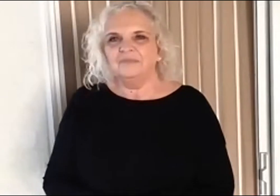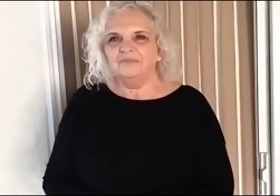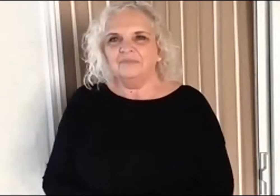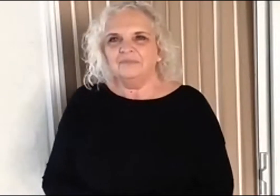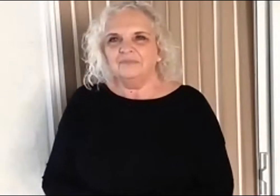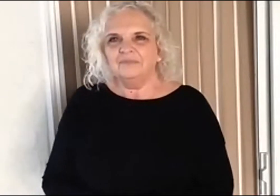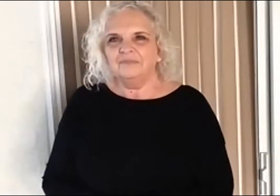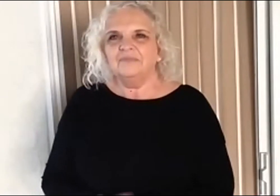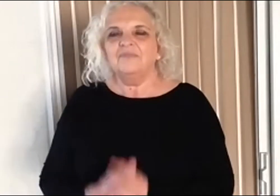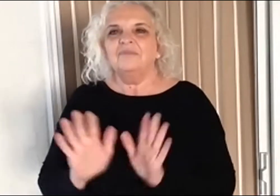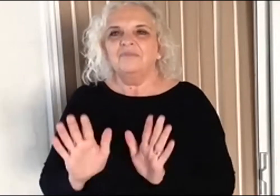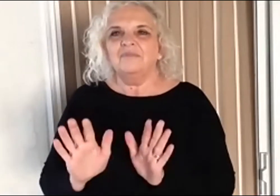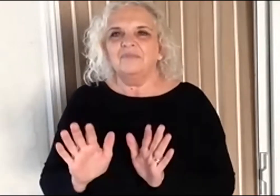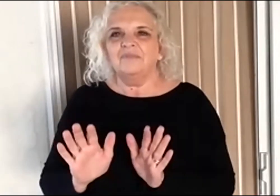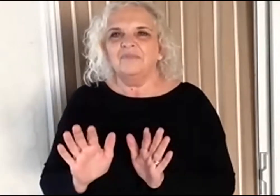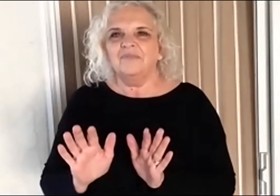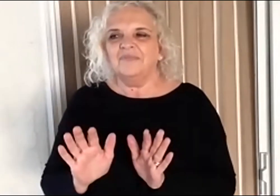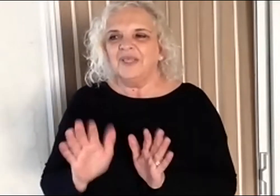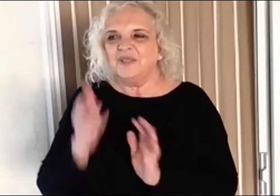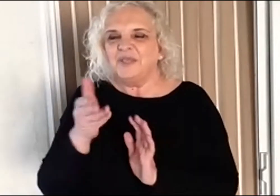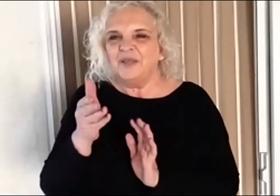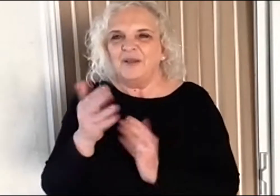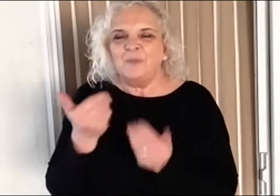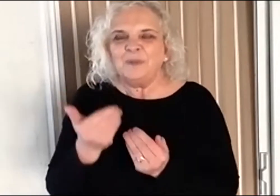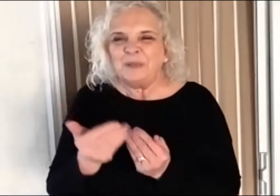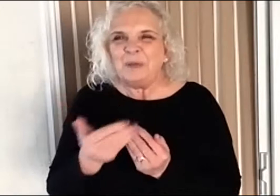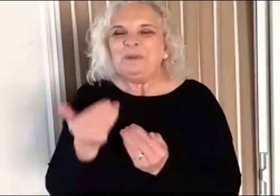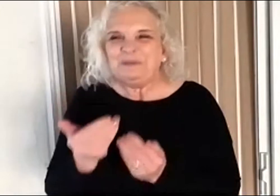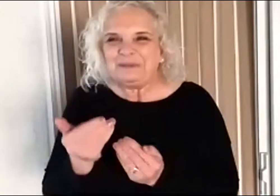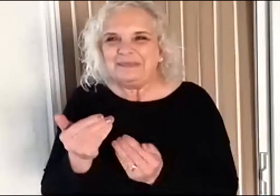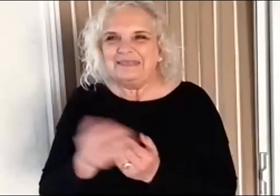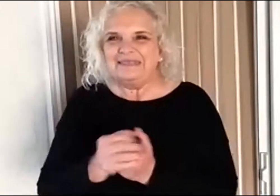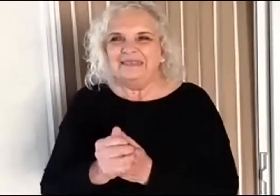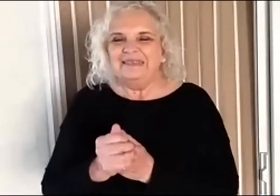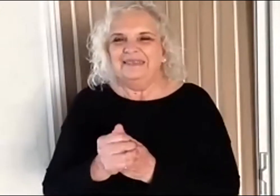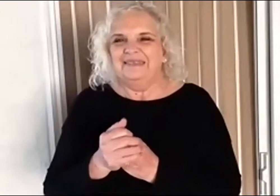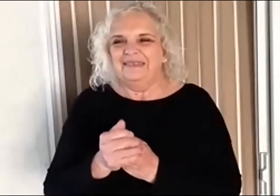Oh, almost There- had him. Oh, she was there. So close.